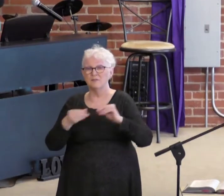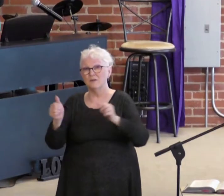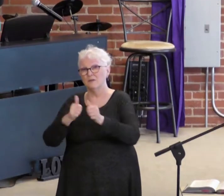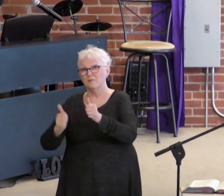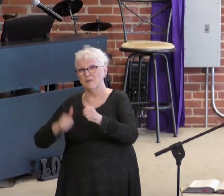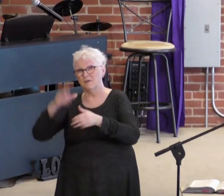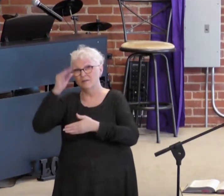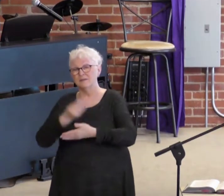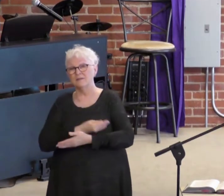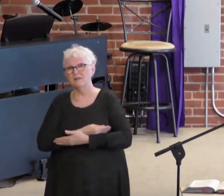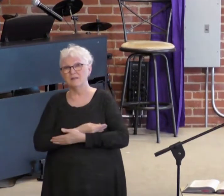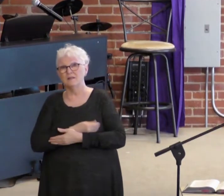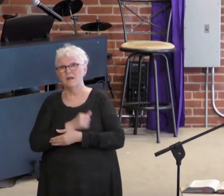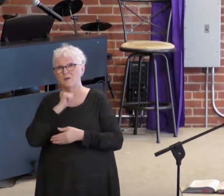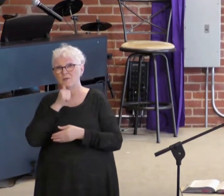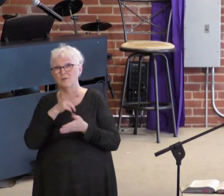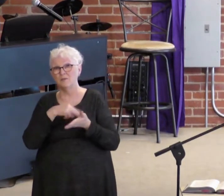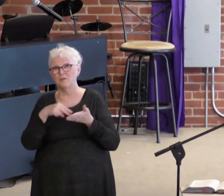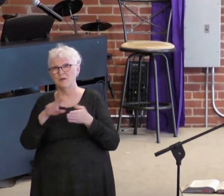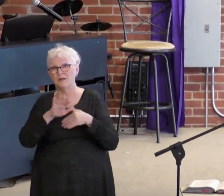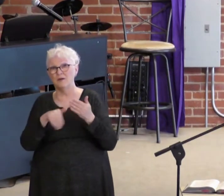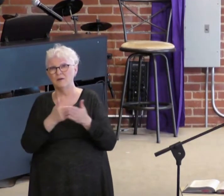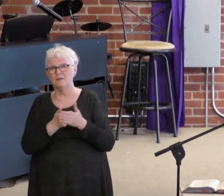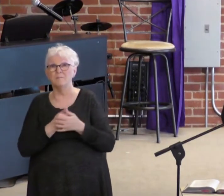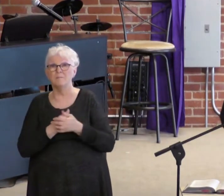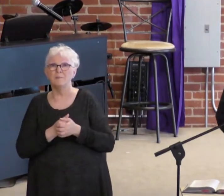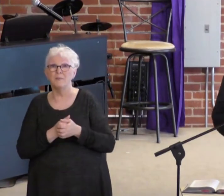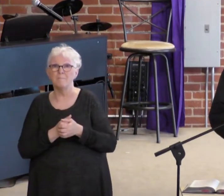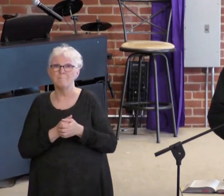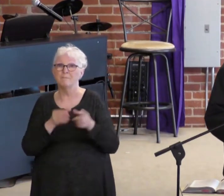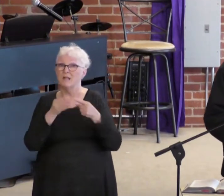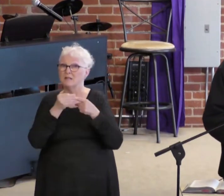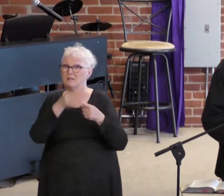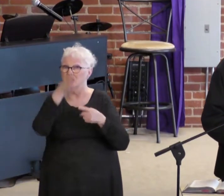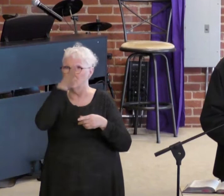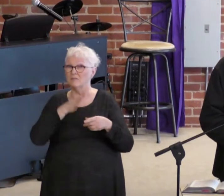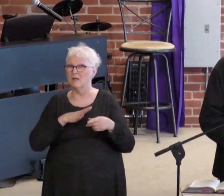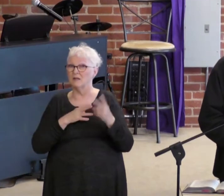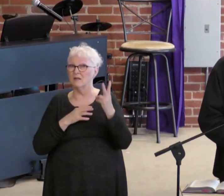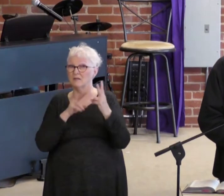can read them in verse 15. But a certain man had two boys,